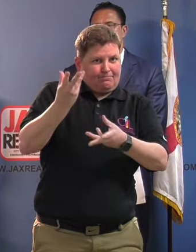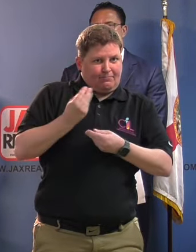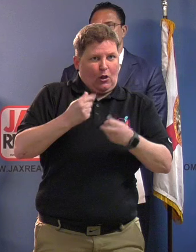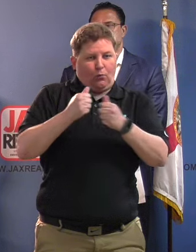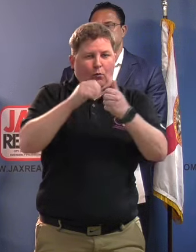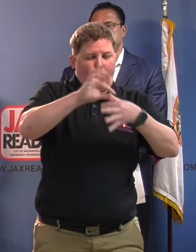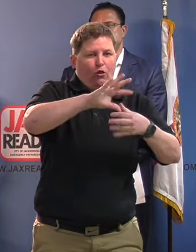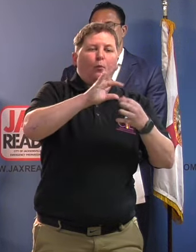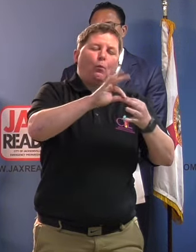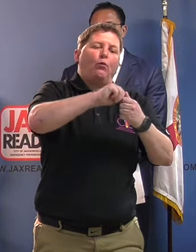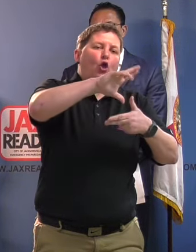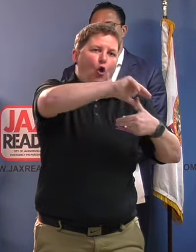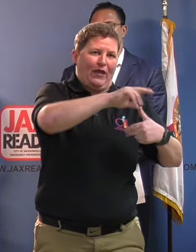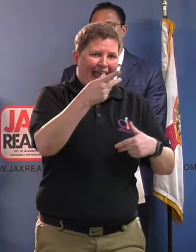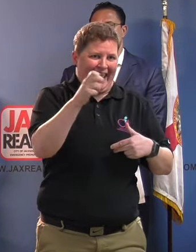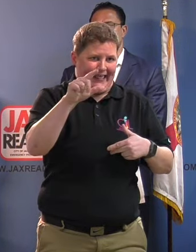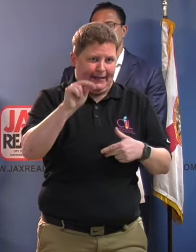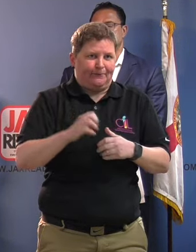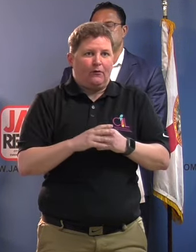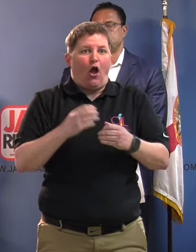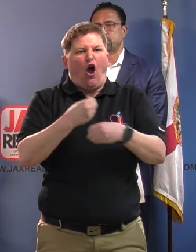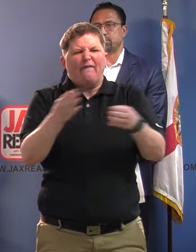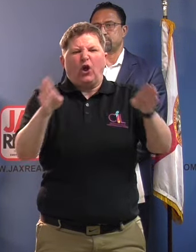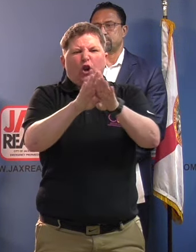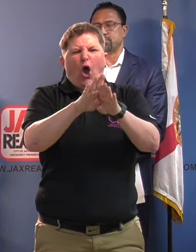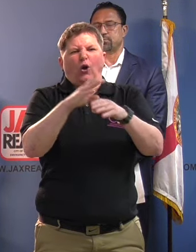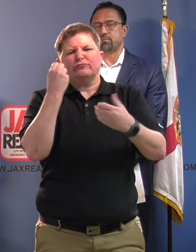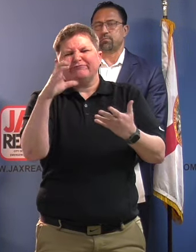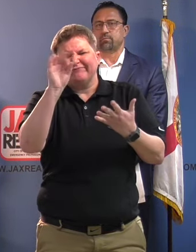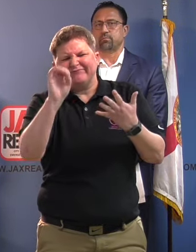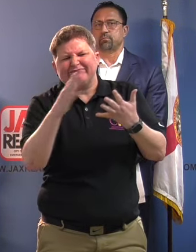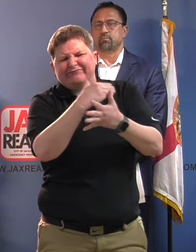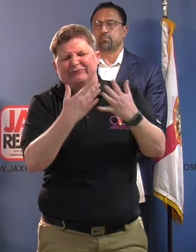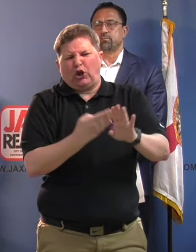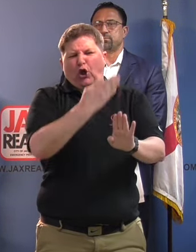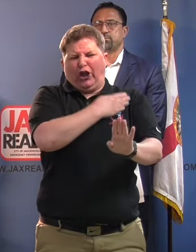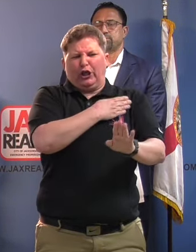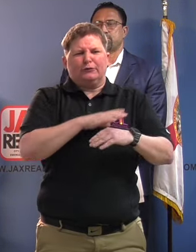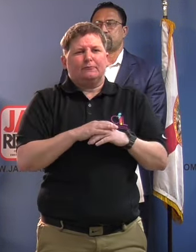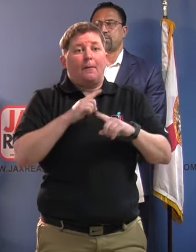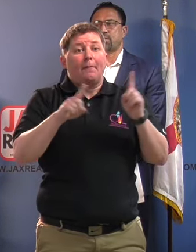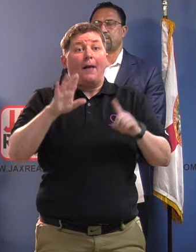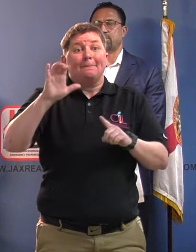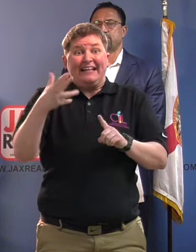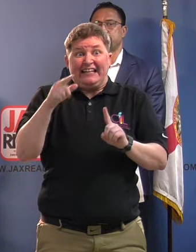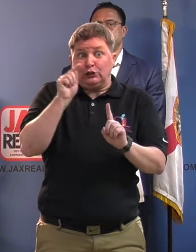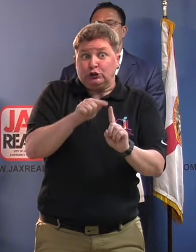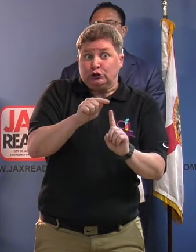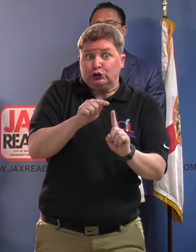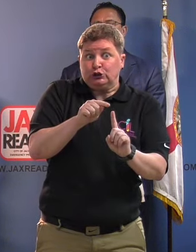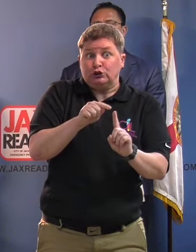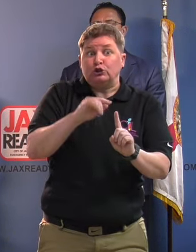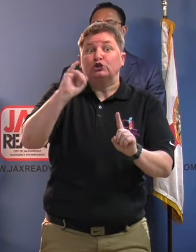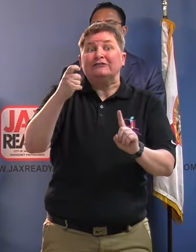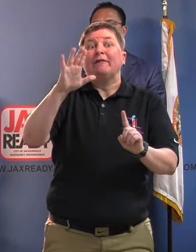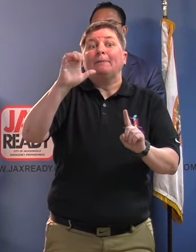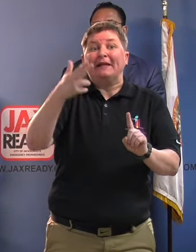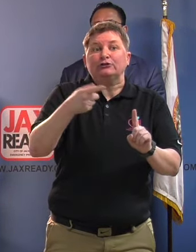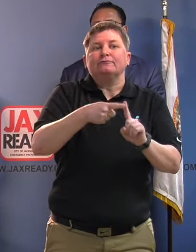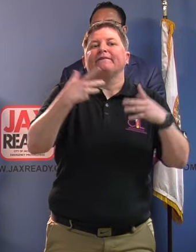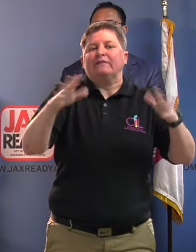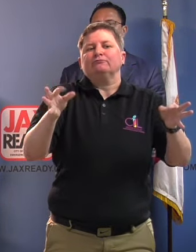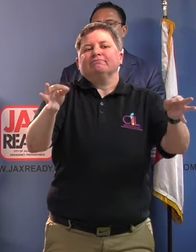closures, in addition to the ones we've already told you about earlier, we have learned that the beaches, City of Jacksonville Beach has determined their offices will be closed